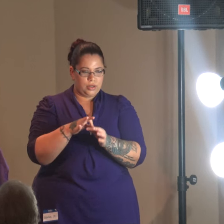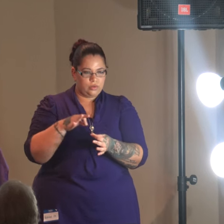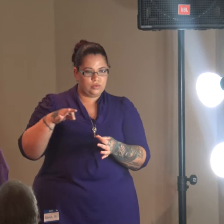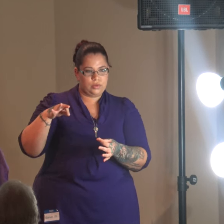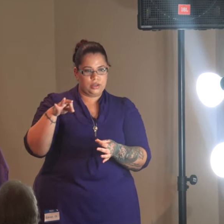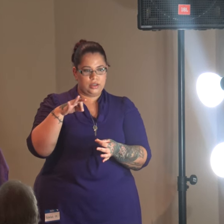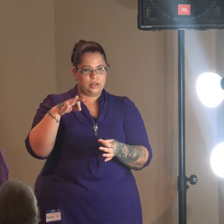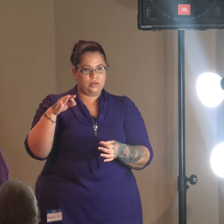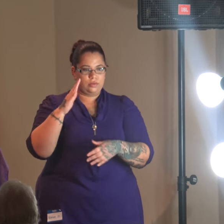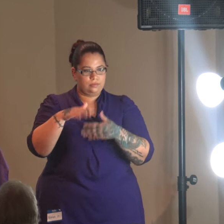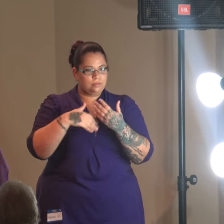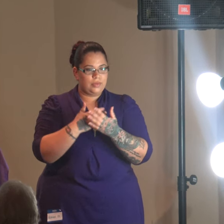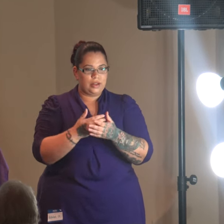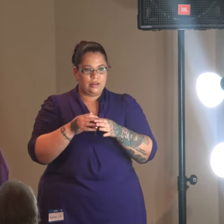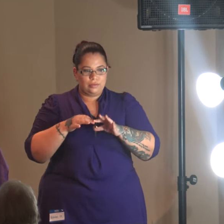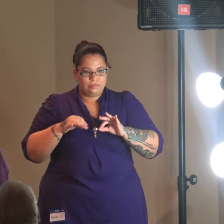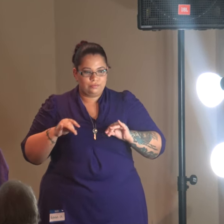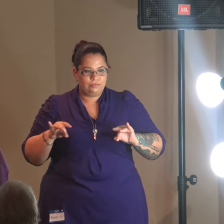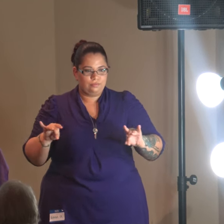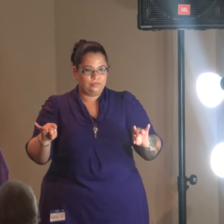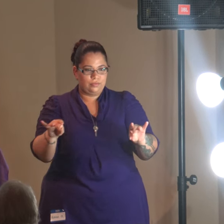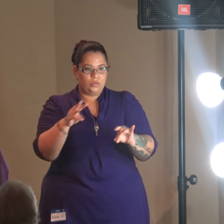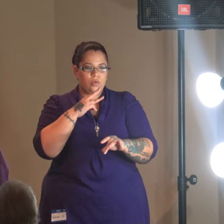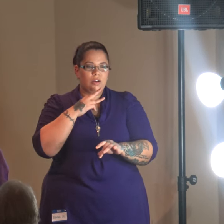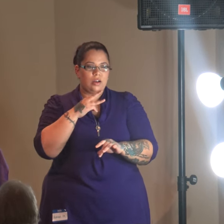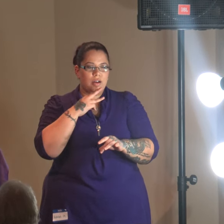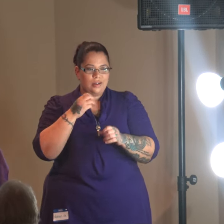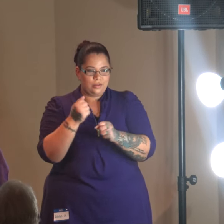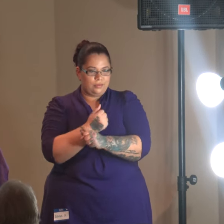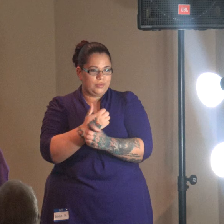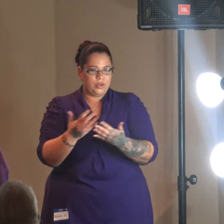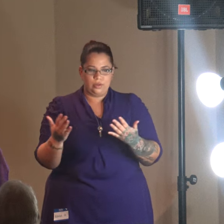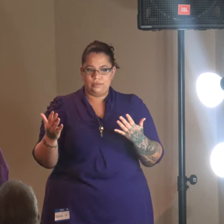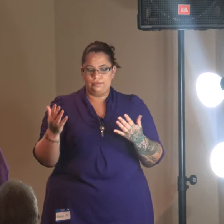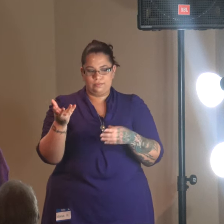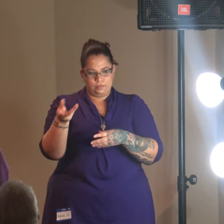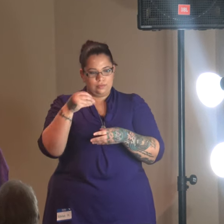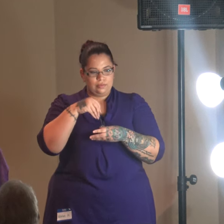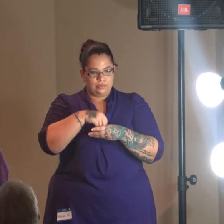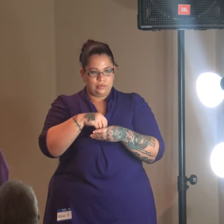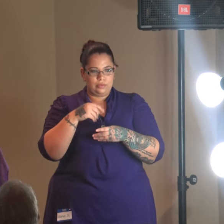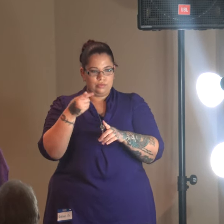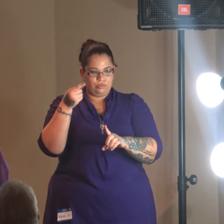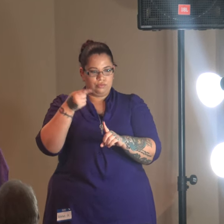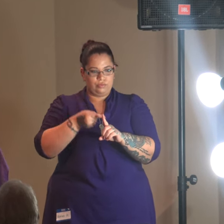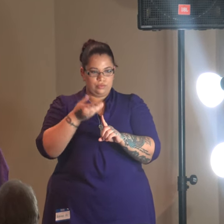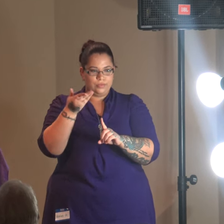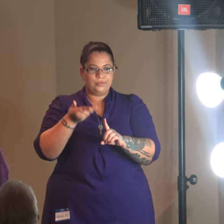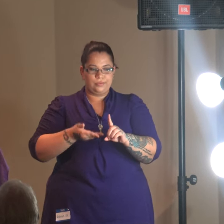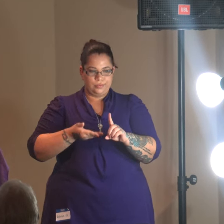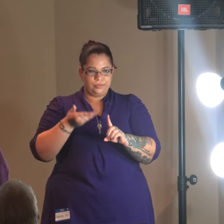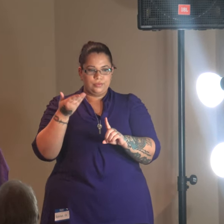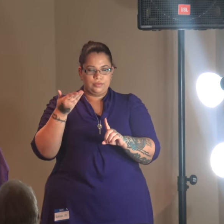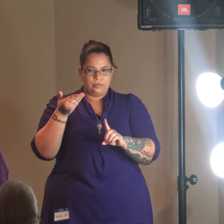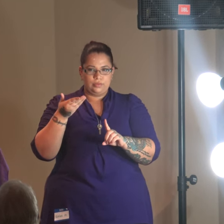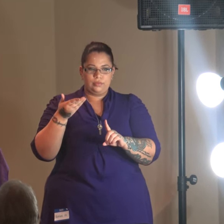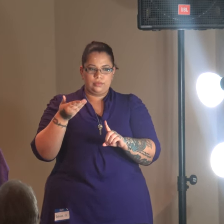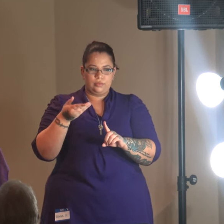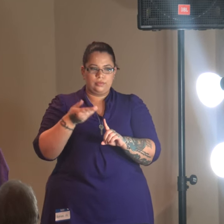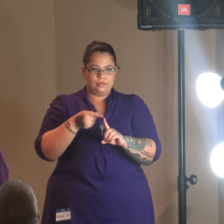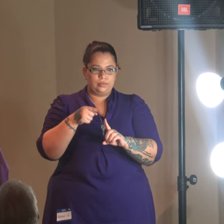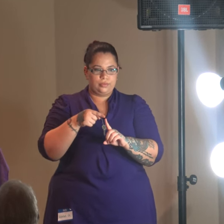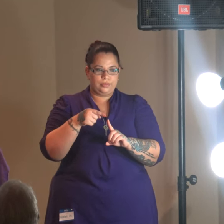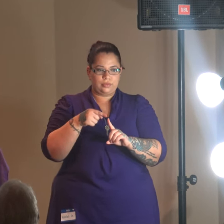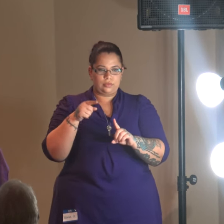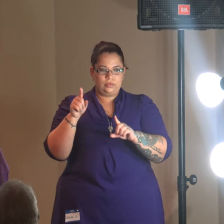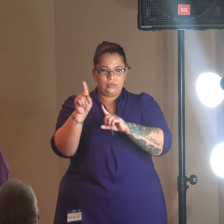the oceans and the lakes and the rivers on the planet, every planet, every star in the universe that continues to unfold and